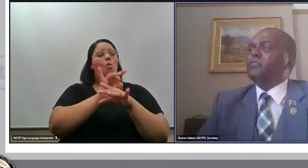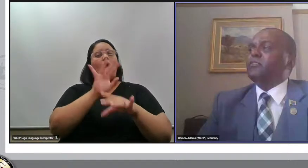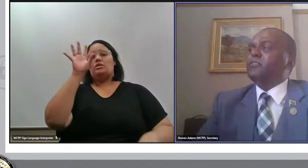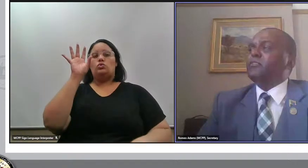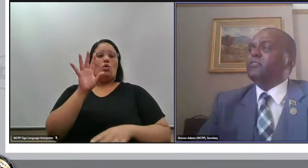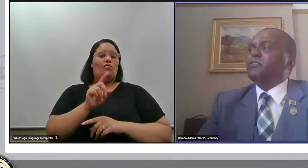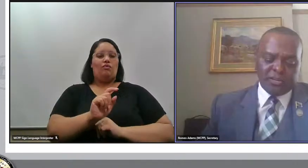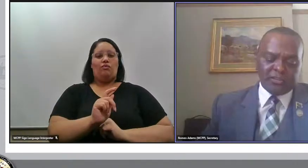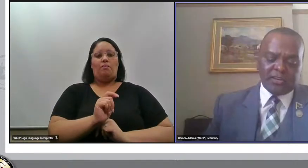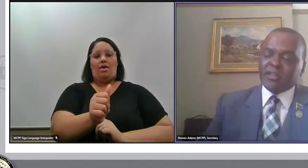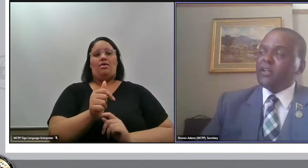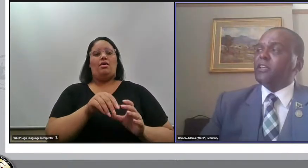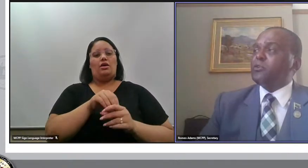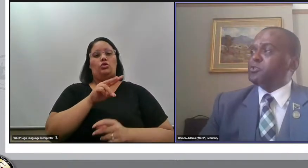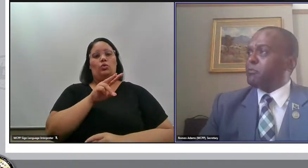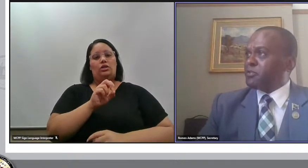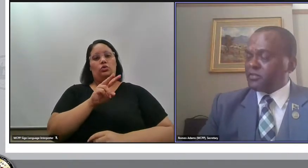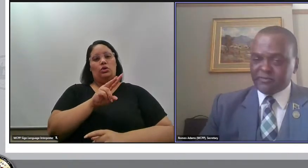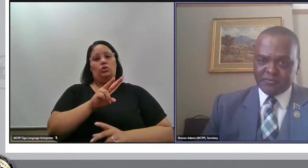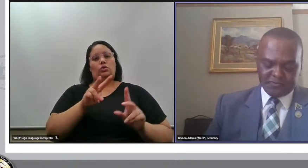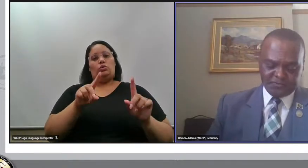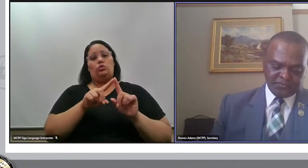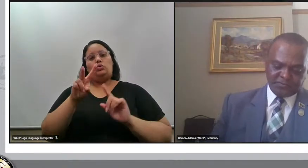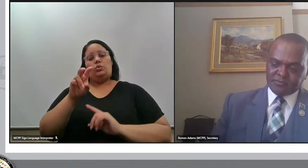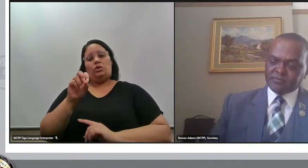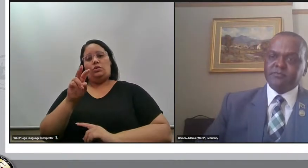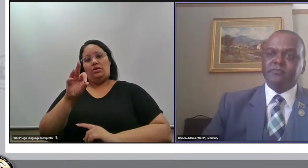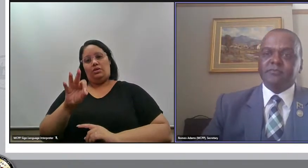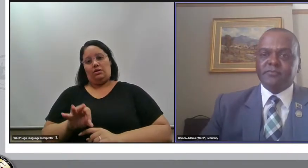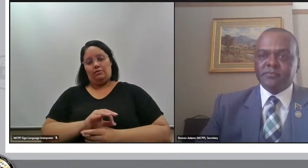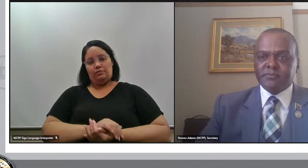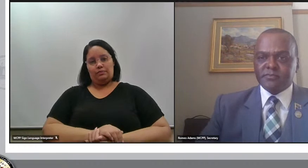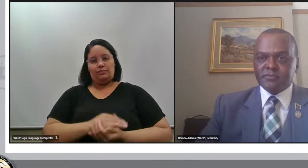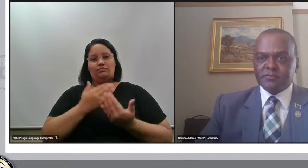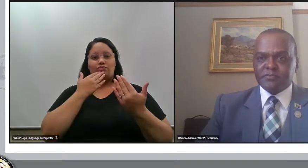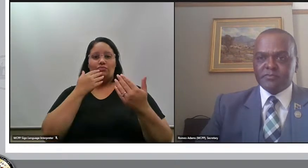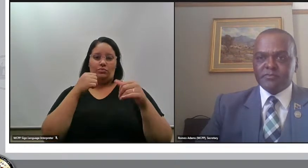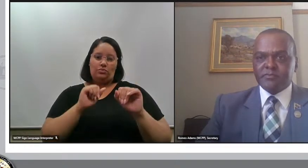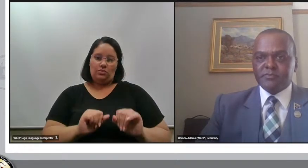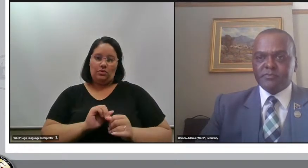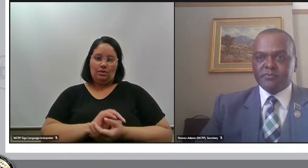in 2022-2023. Thank you, Chairperson.